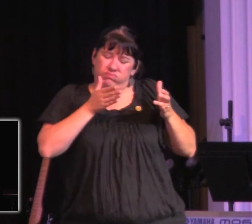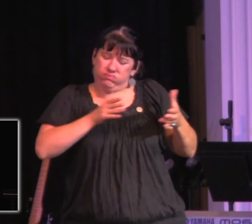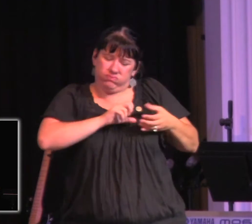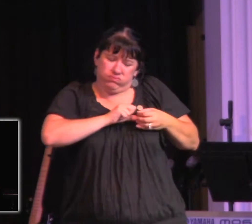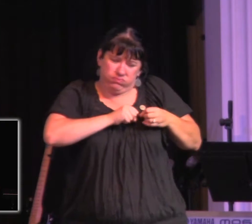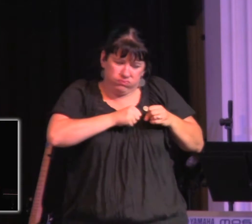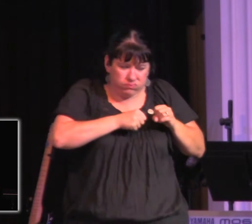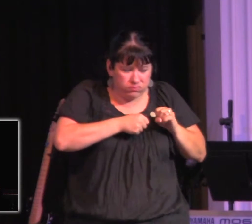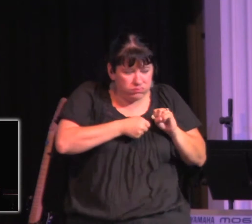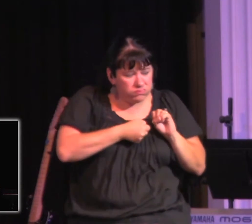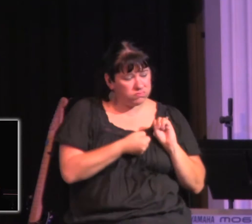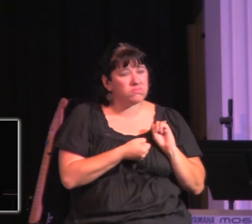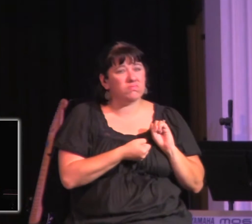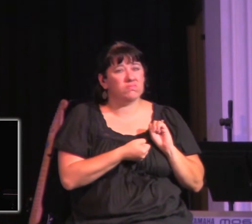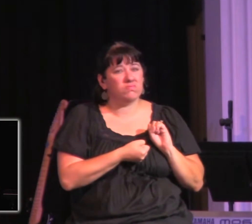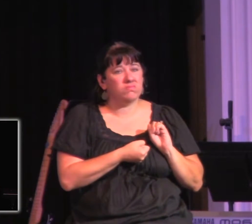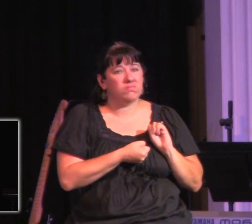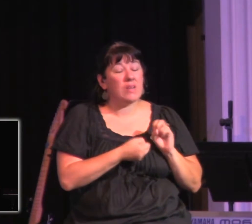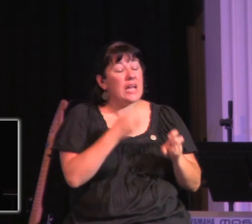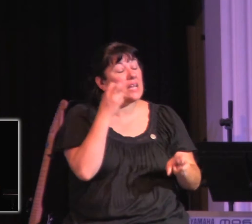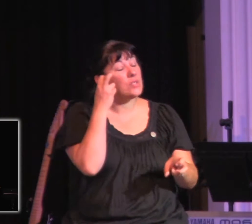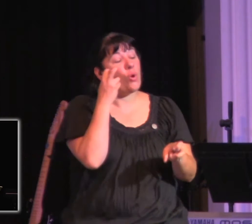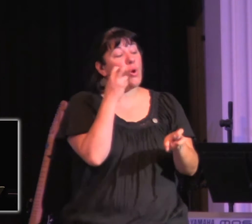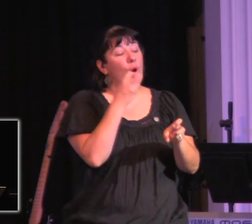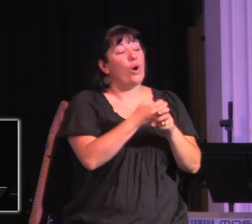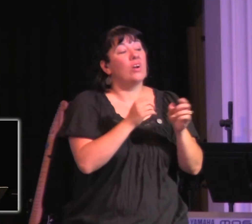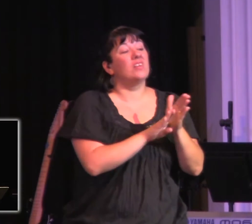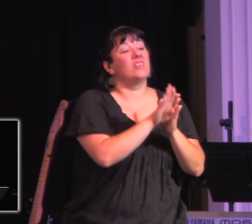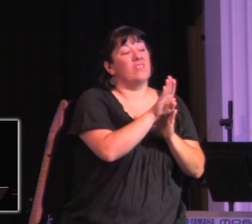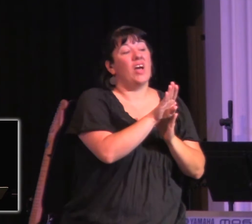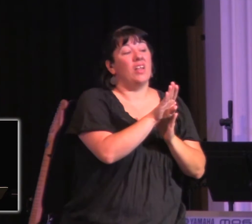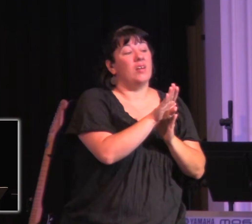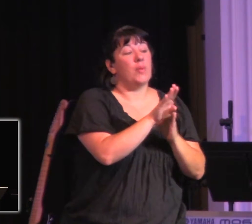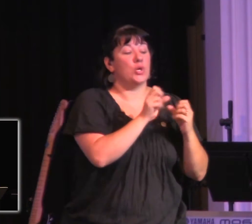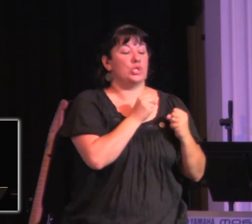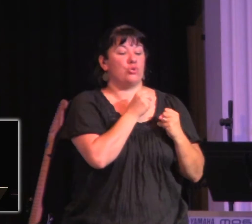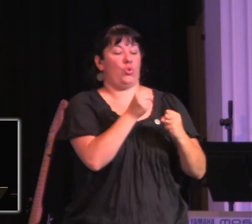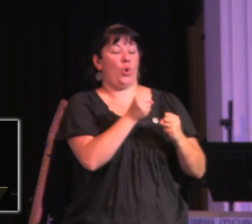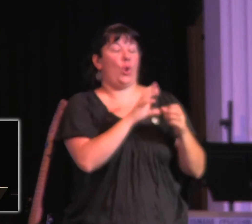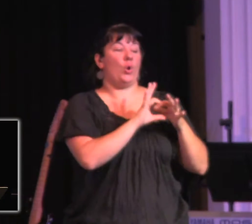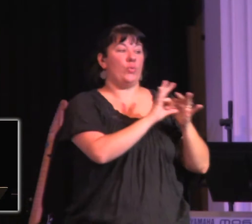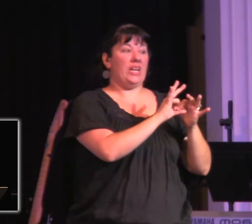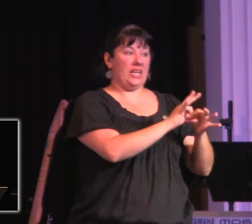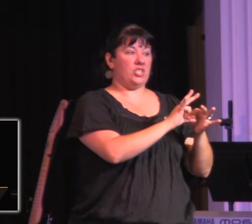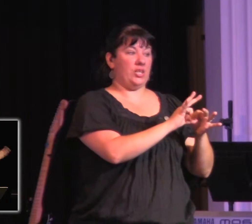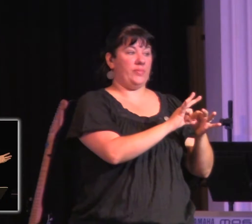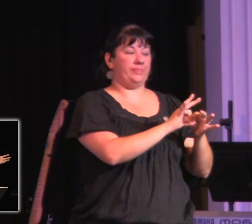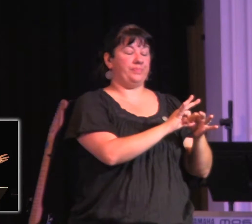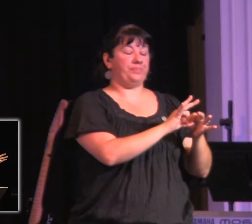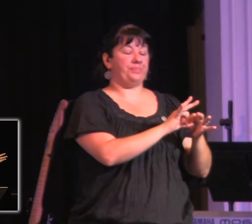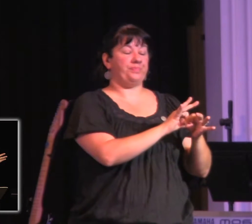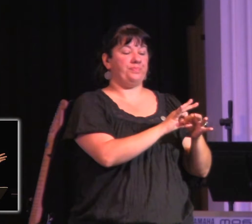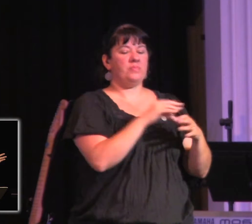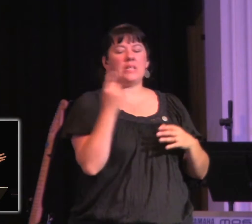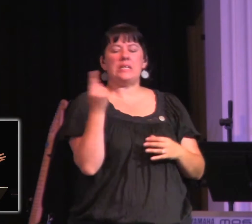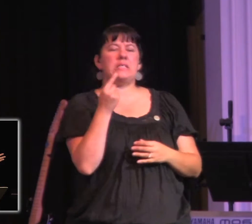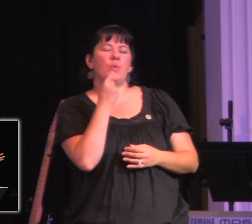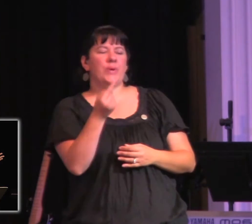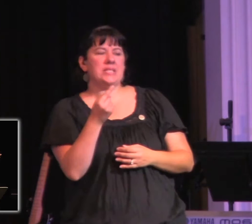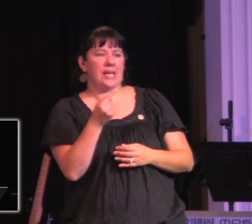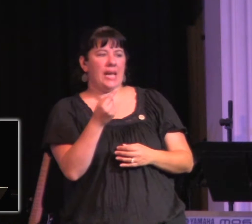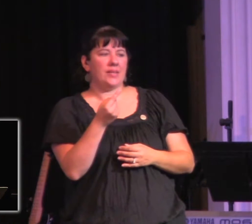and strong relationships. You know, somebody said, you know, hurting people hurt people and are easily hurt by